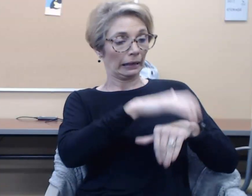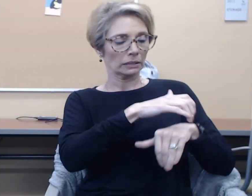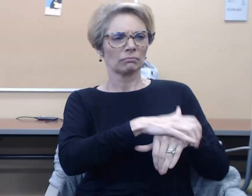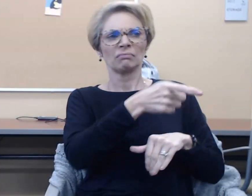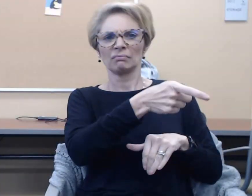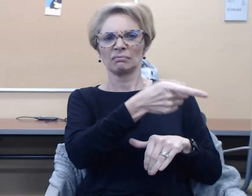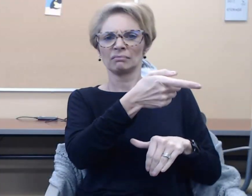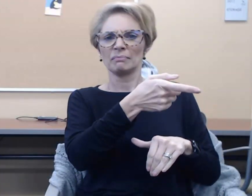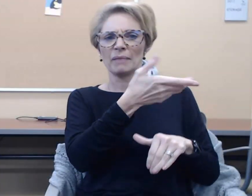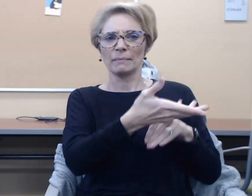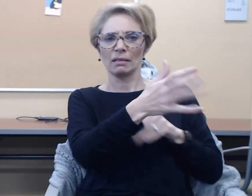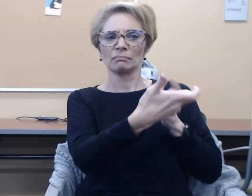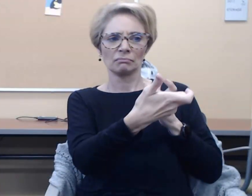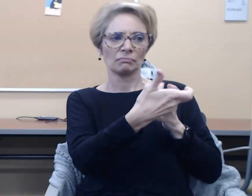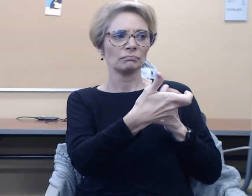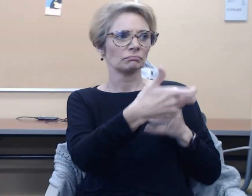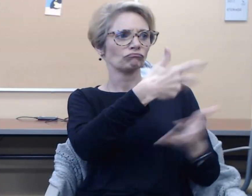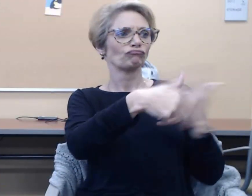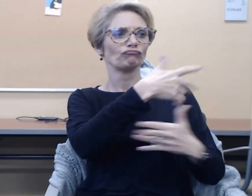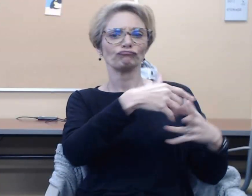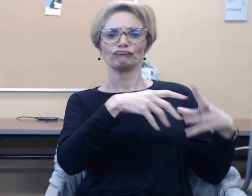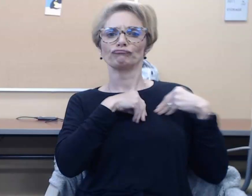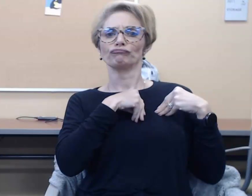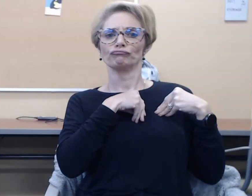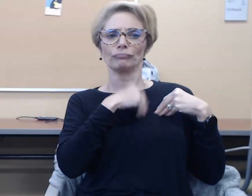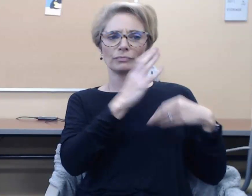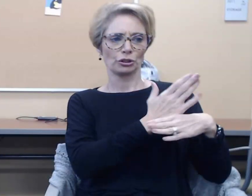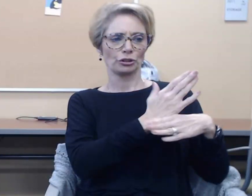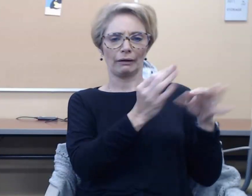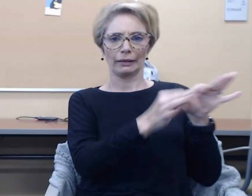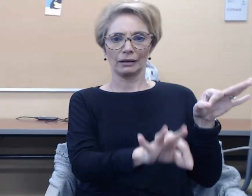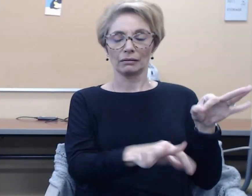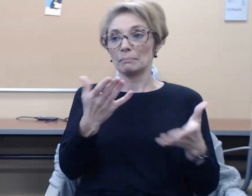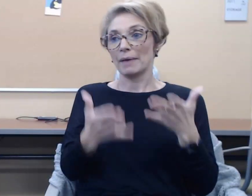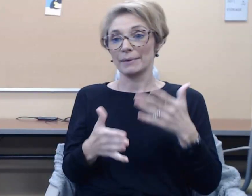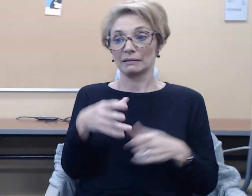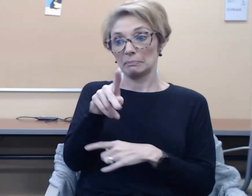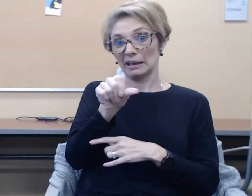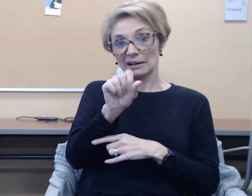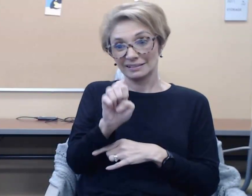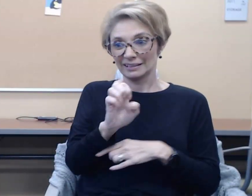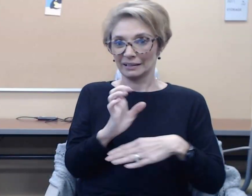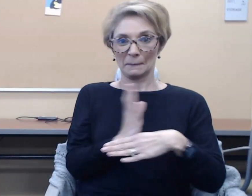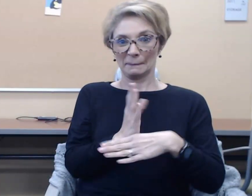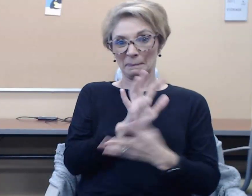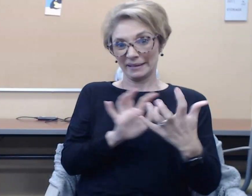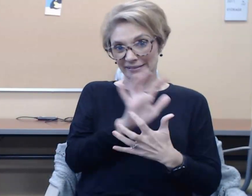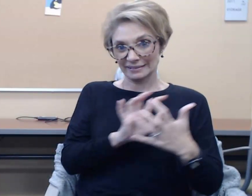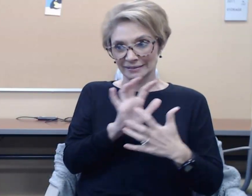socially accepting of them because we share language. Or maybe they use PSC or a mix of the two and they're kind of in the two worlds